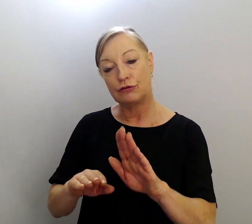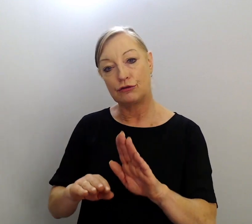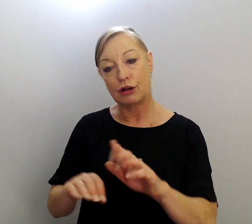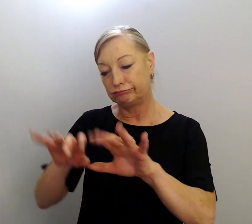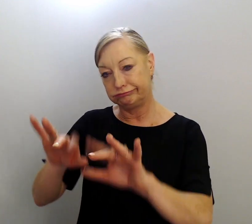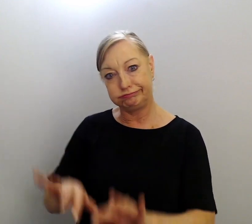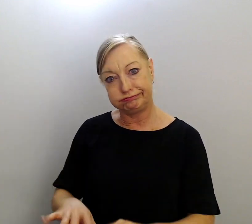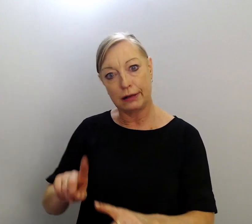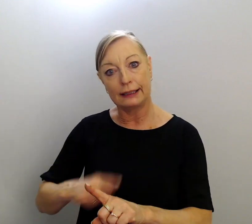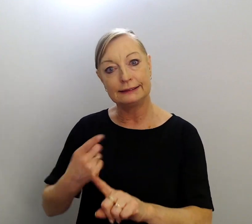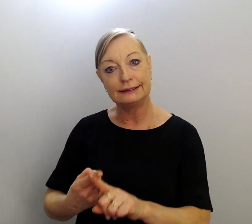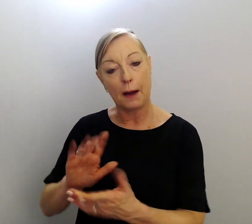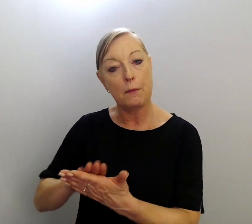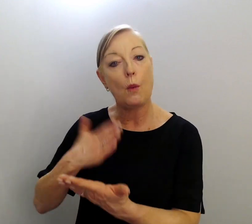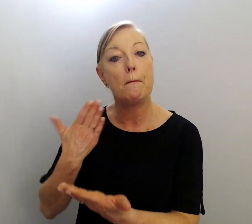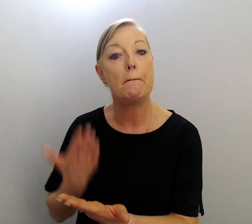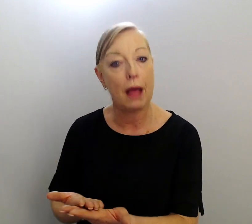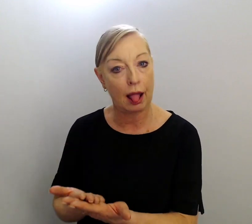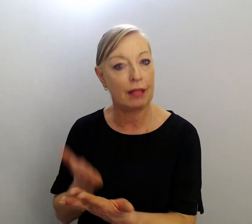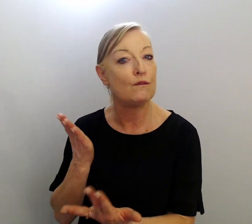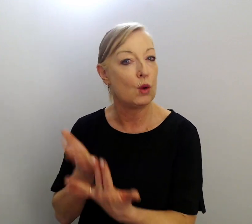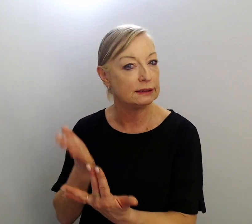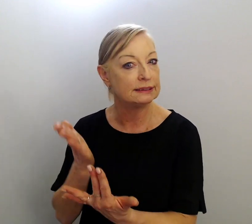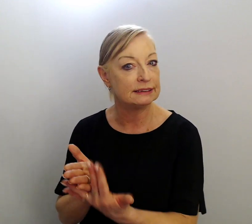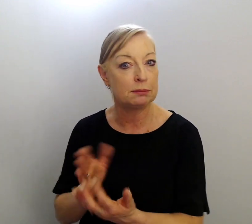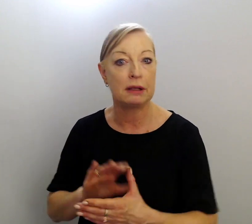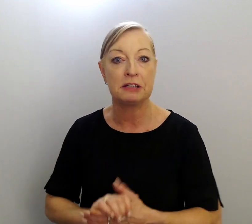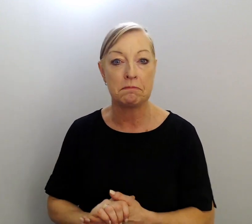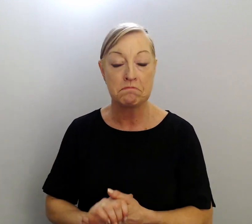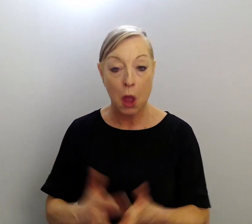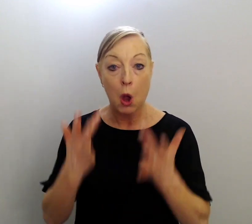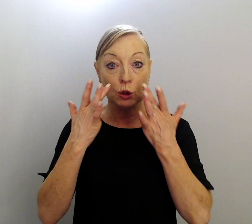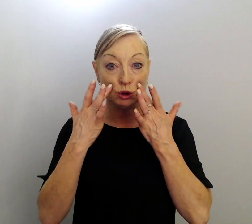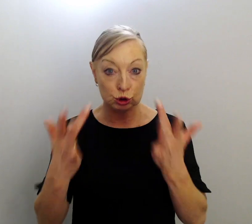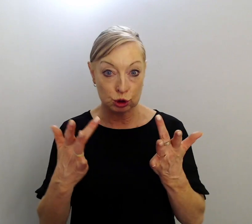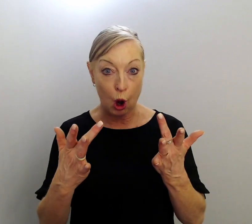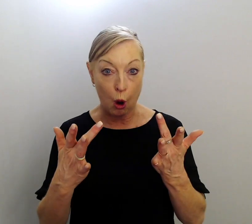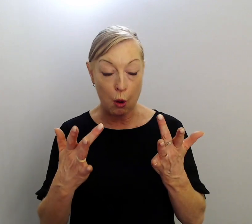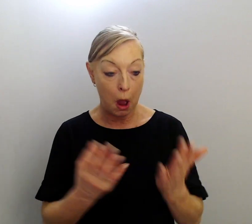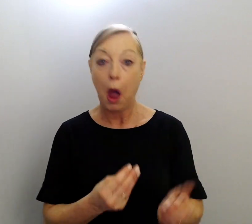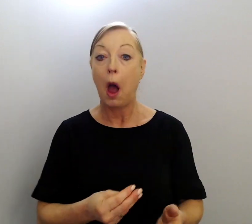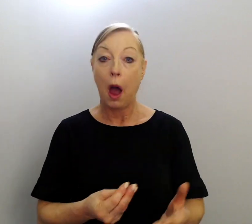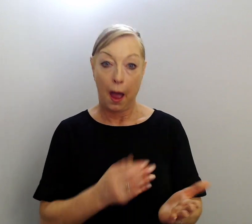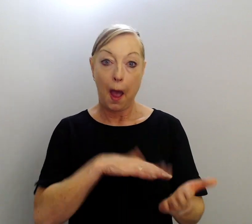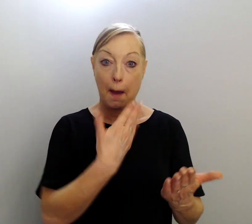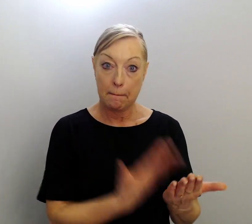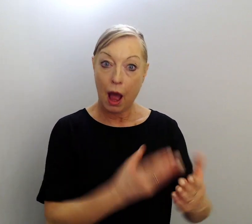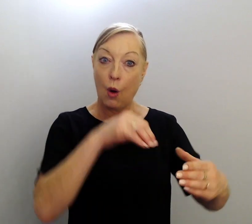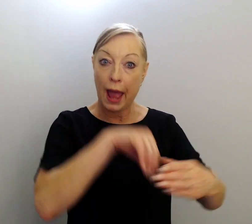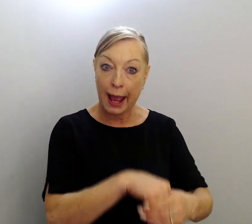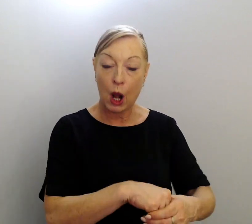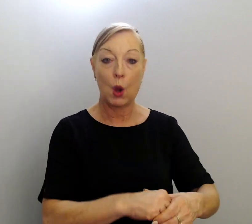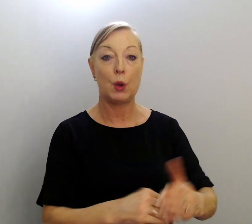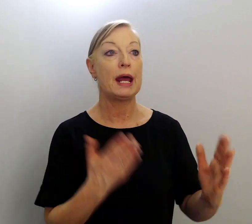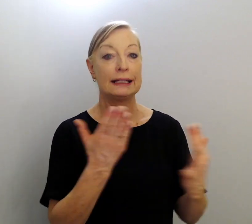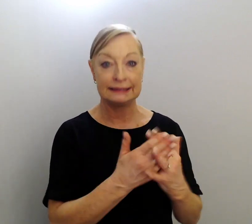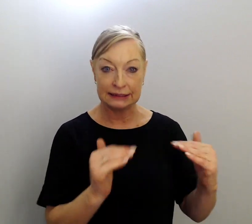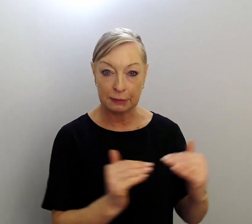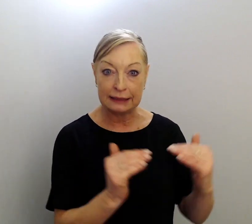Access Matters Aotearoa drafted an example accessibility bill to show what a bill with accessibility